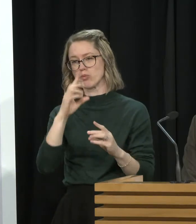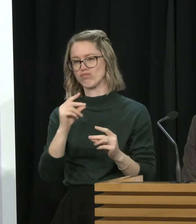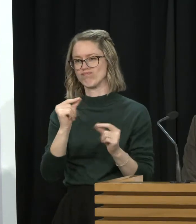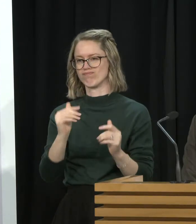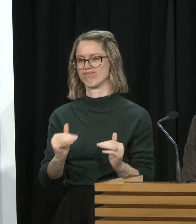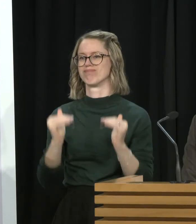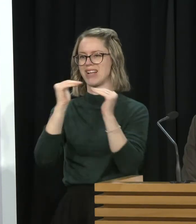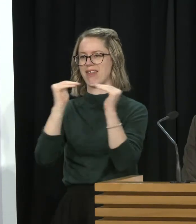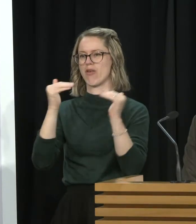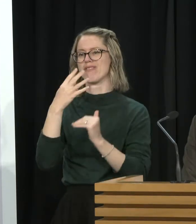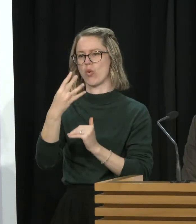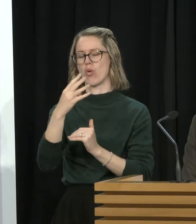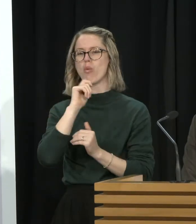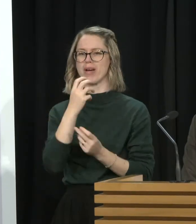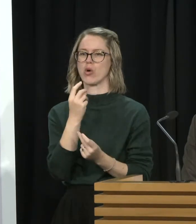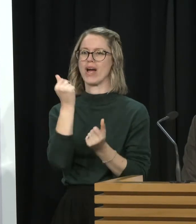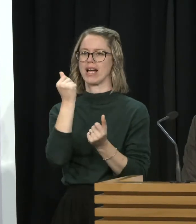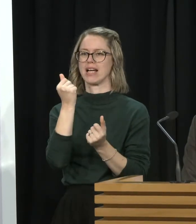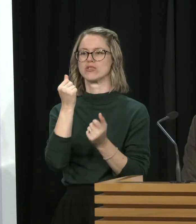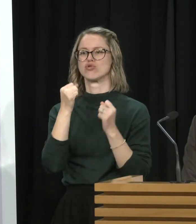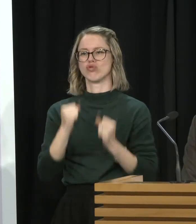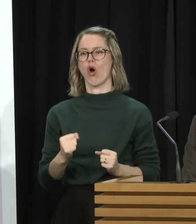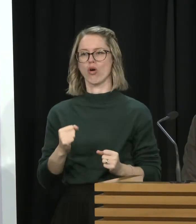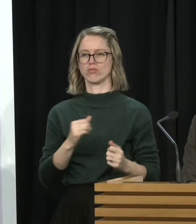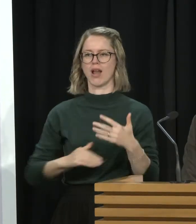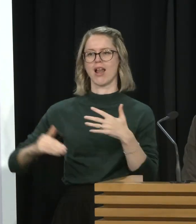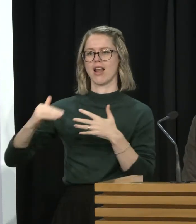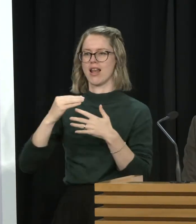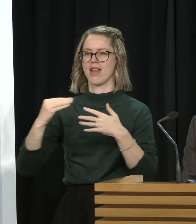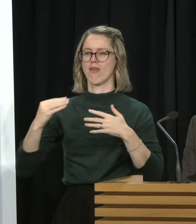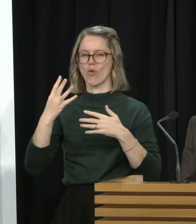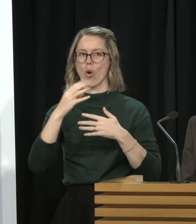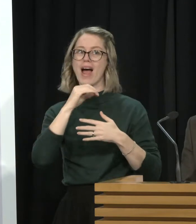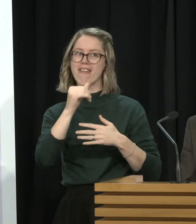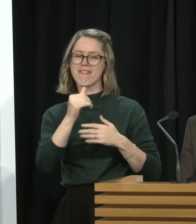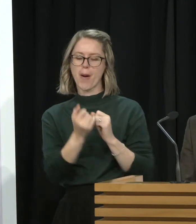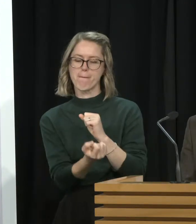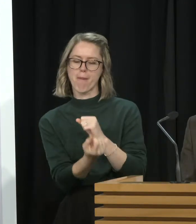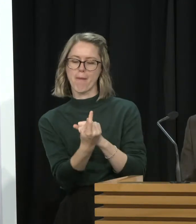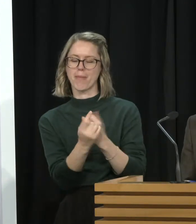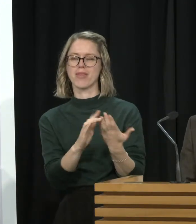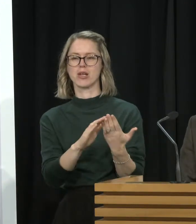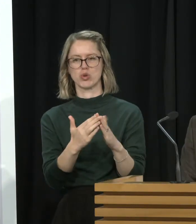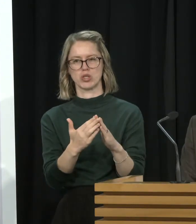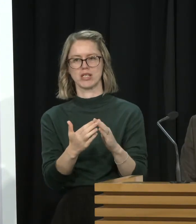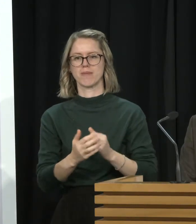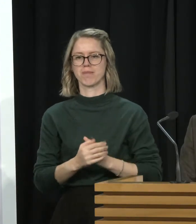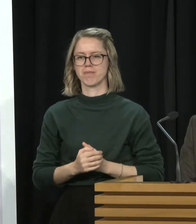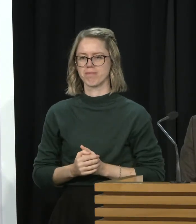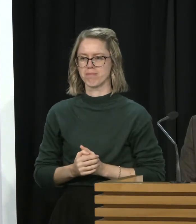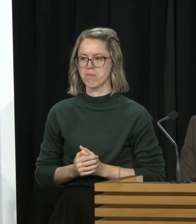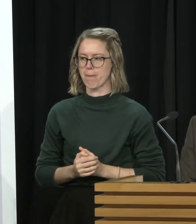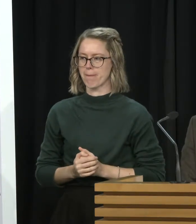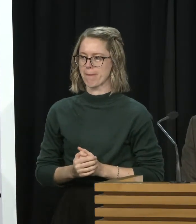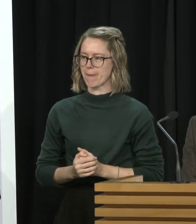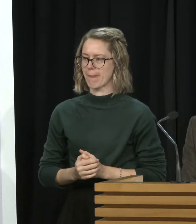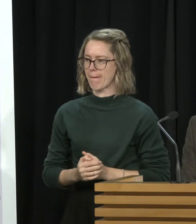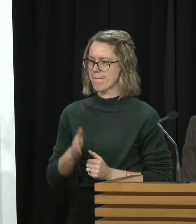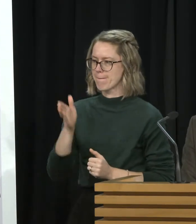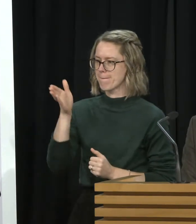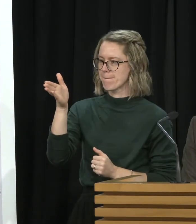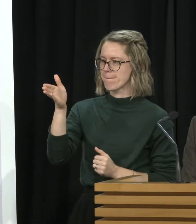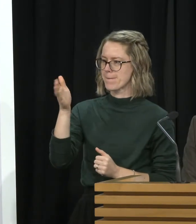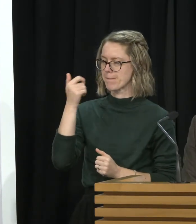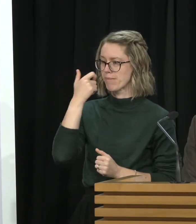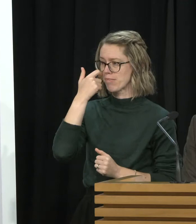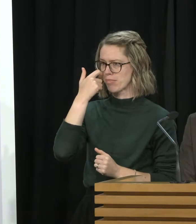our response is likely to be swift and severe in the event that we were to see a case emerge in the community. The working hypothesis then